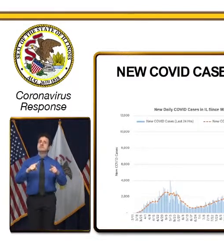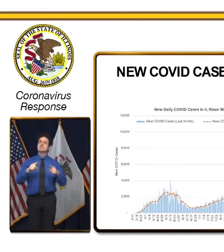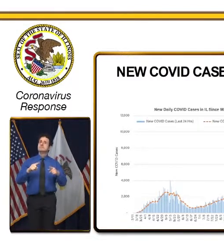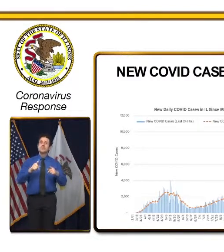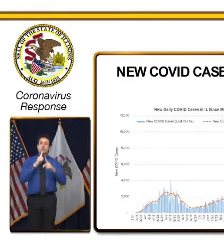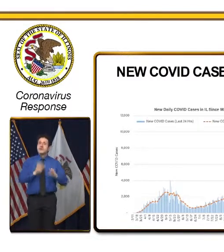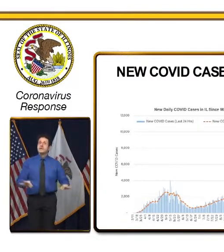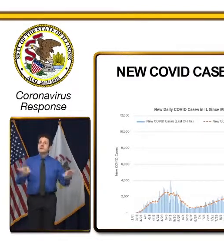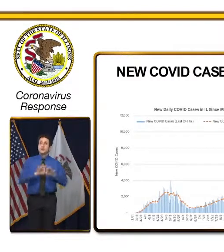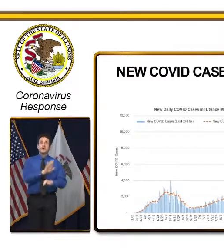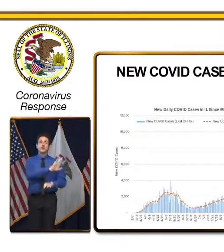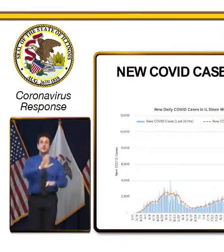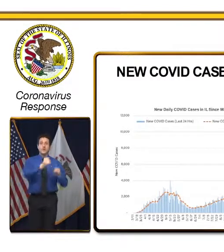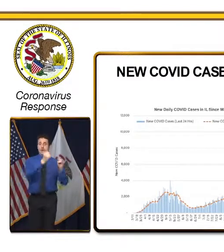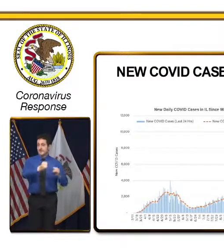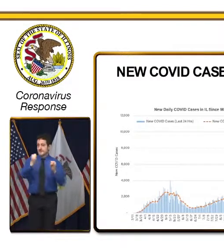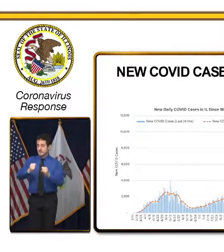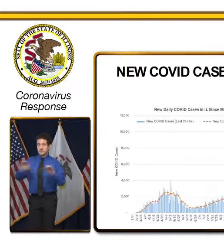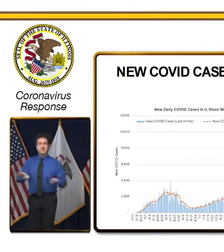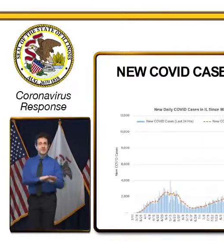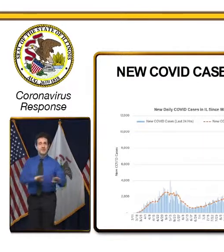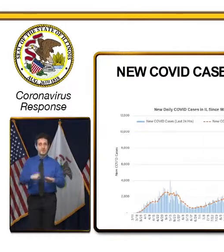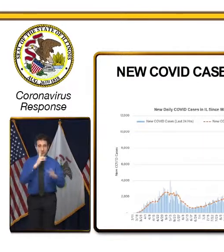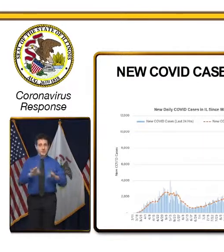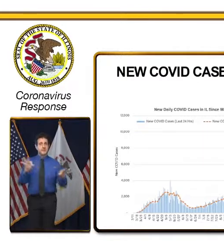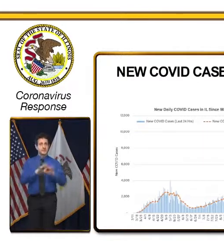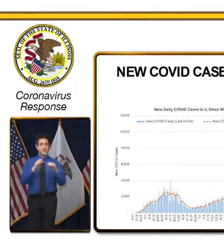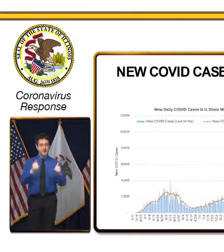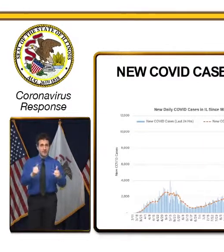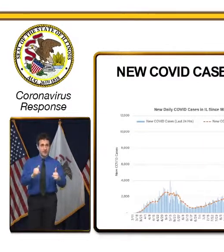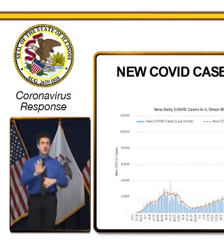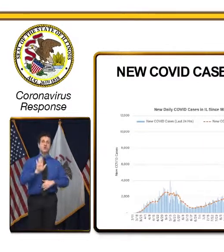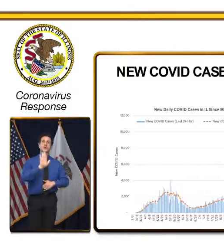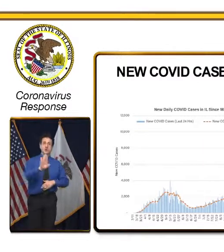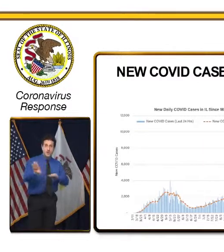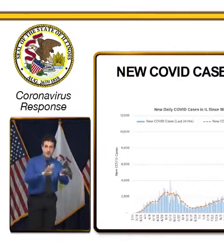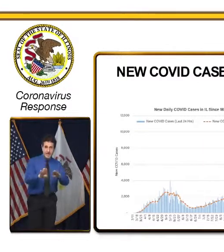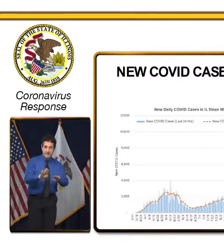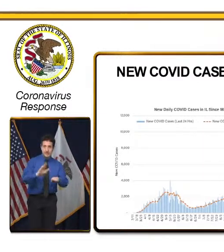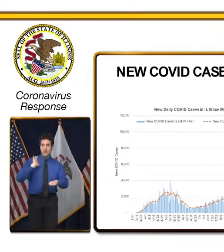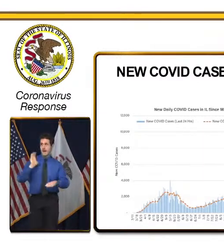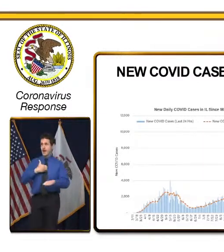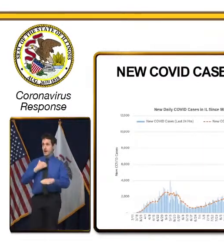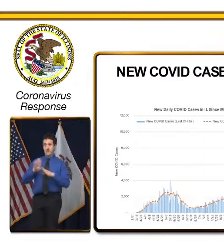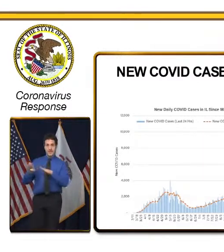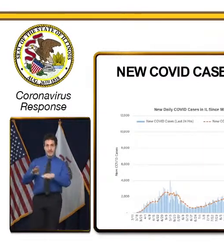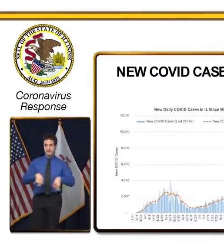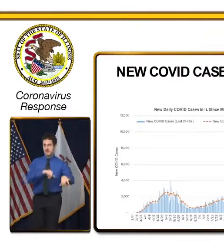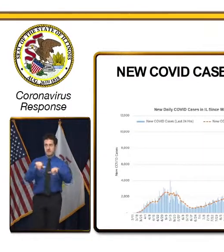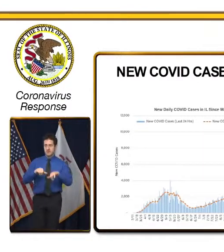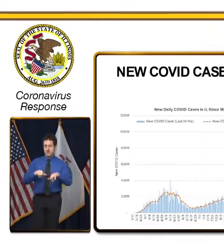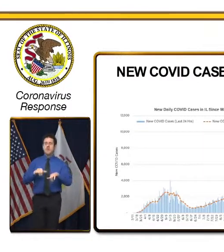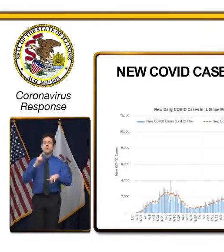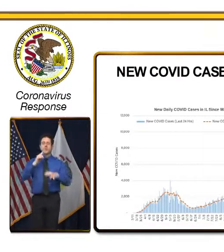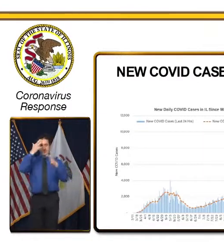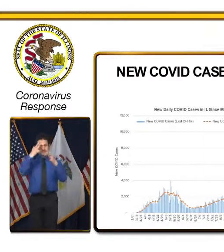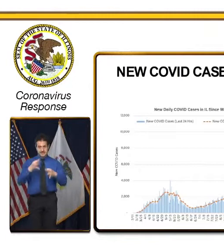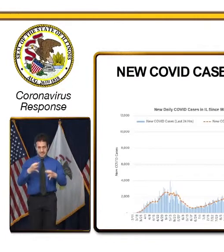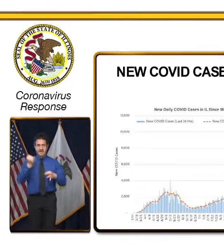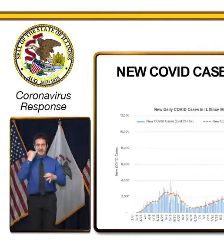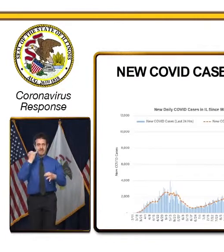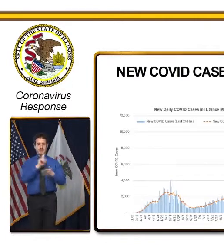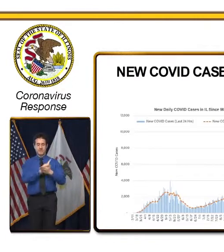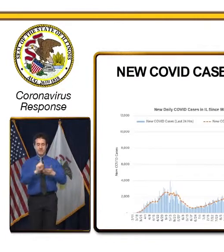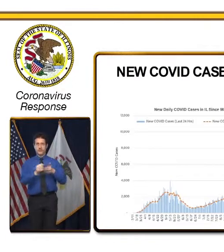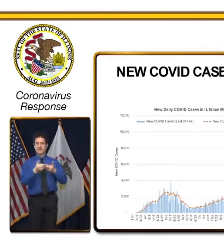now. What you do, what we all do, will determine how much worse the coming weeks will